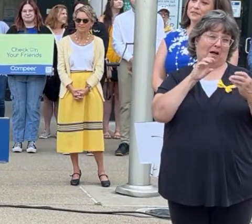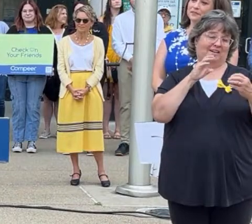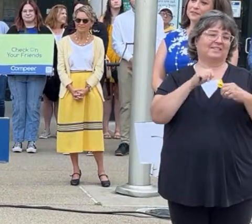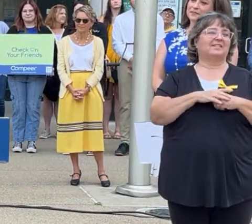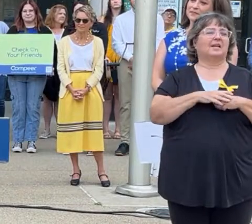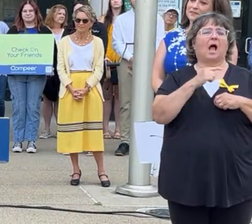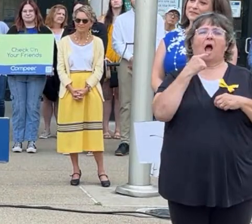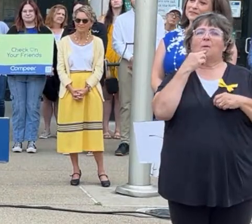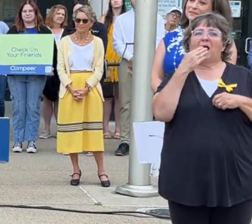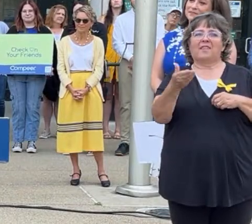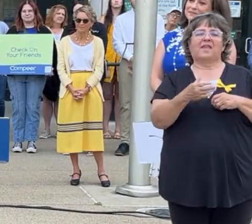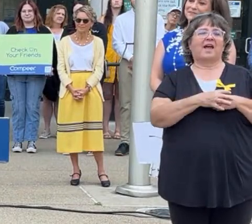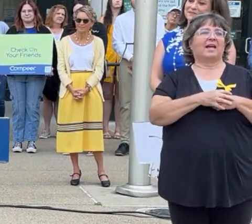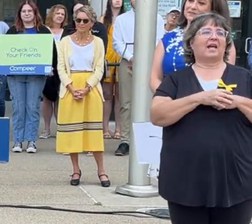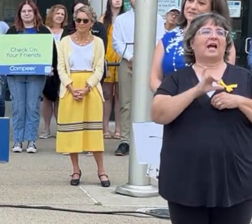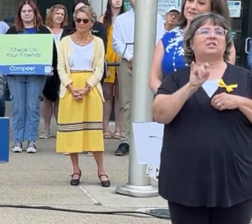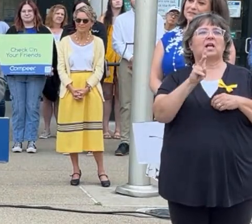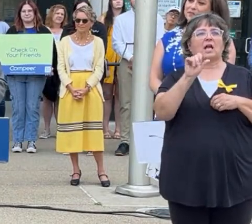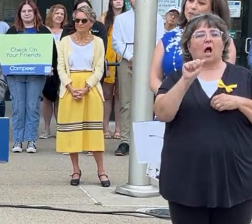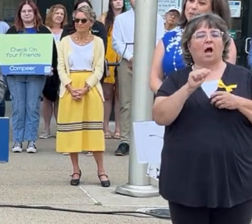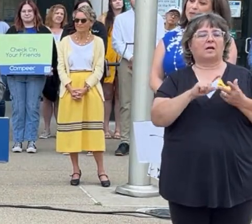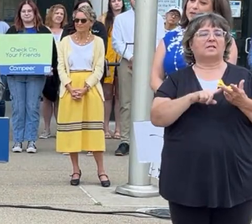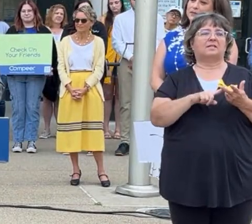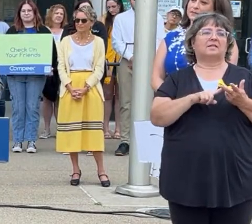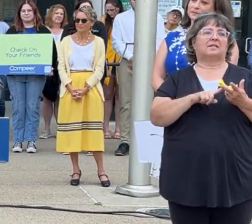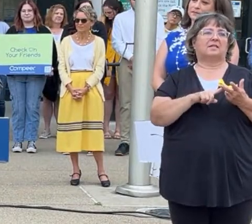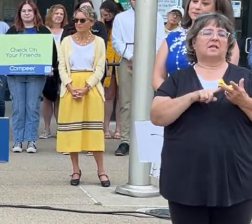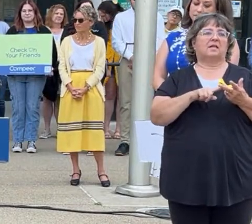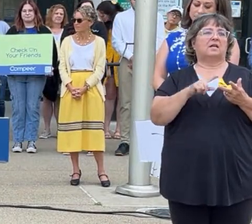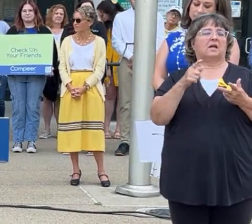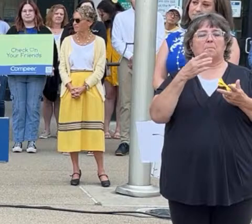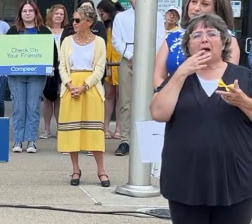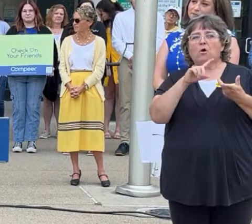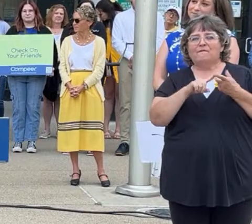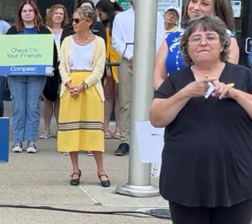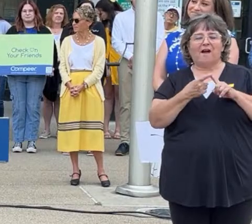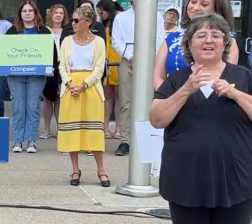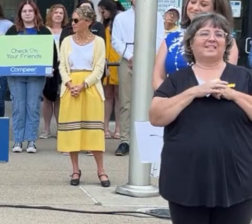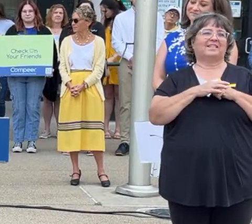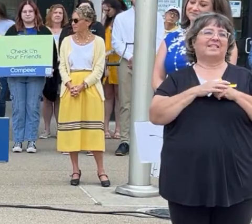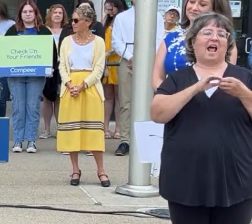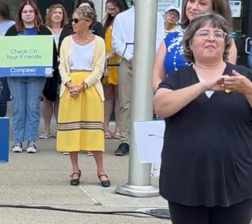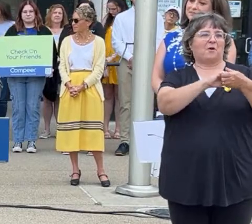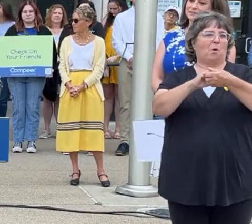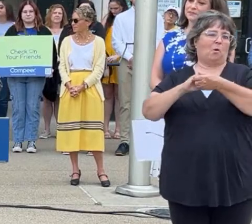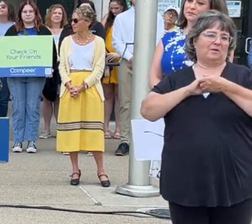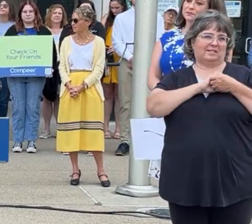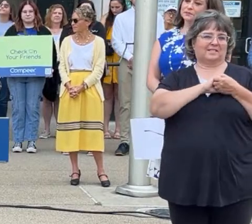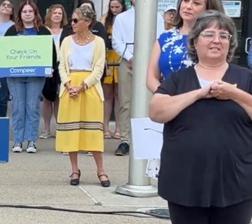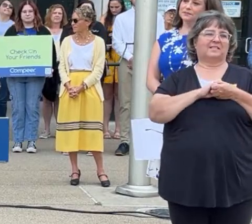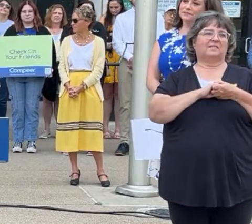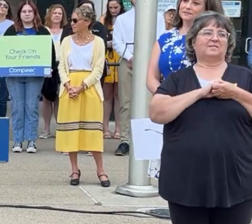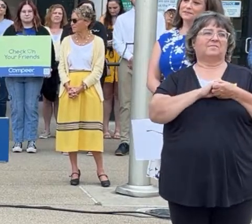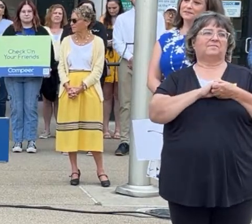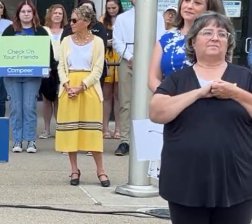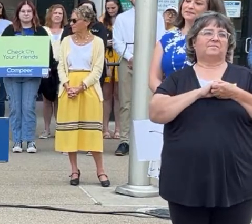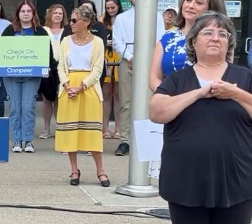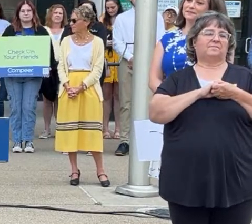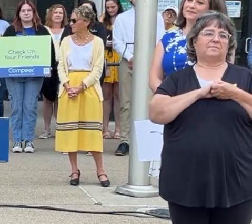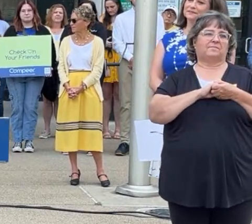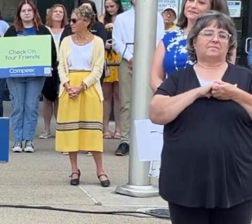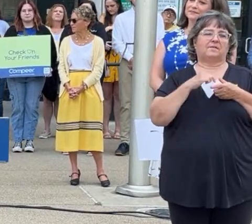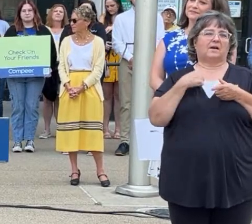I want to thank Jessica, my colleague and good friend, and the coalition.